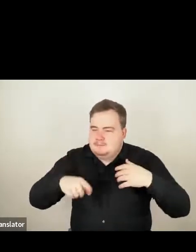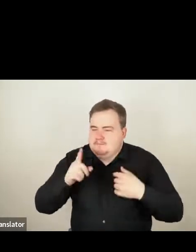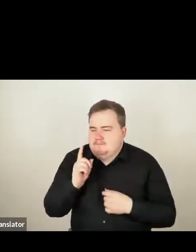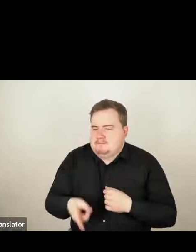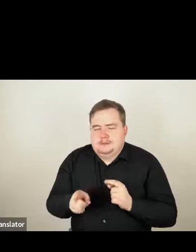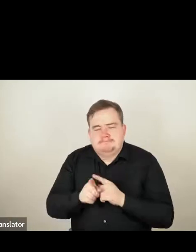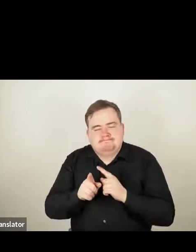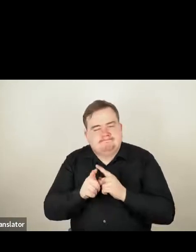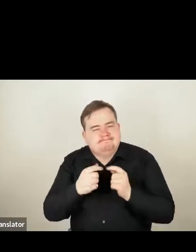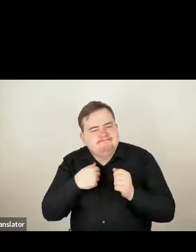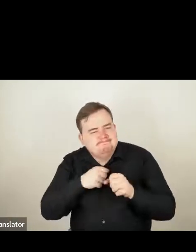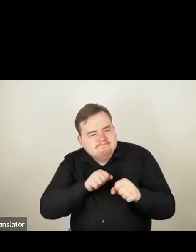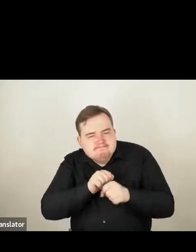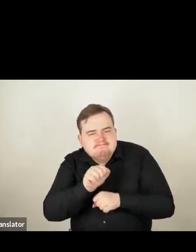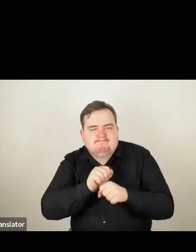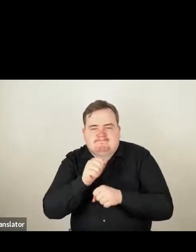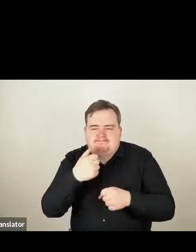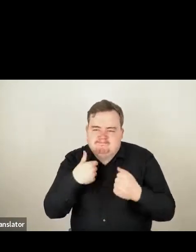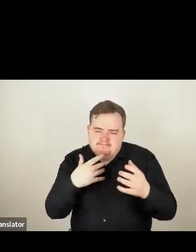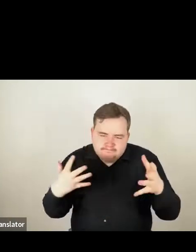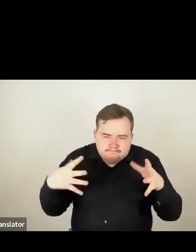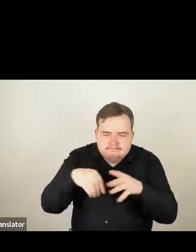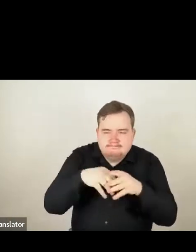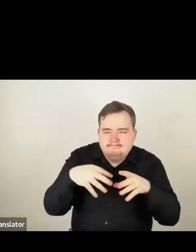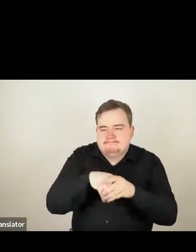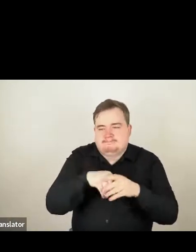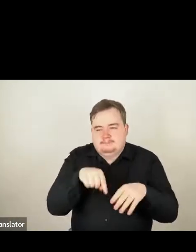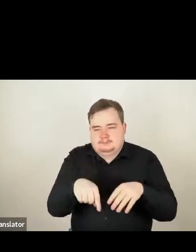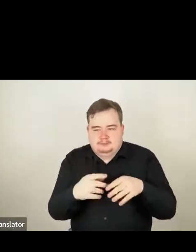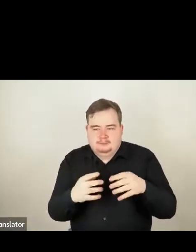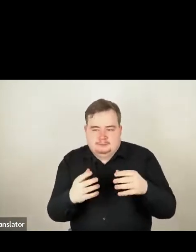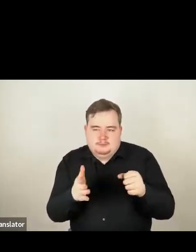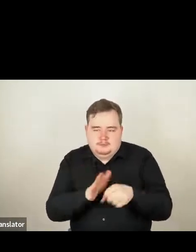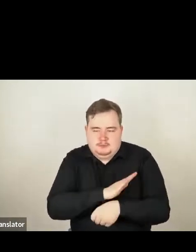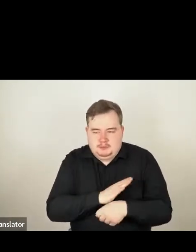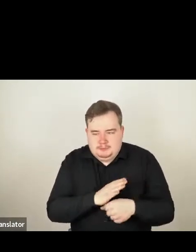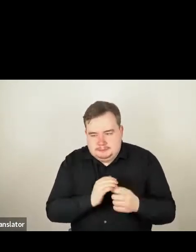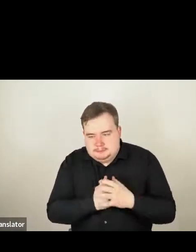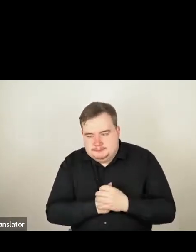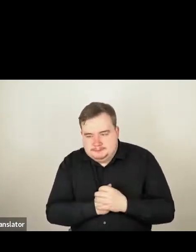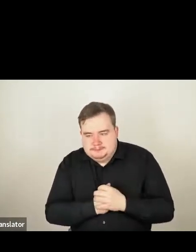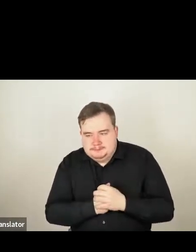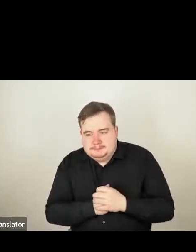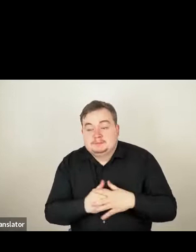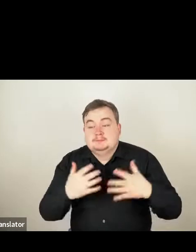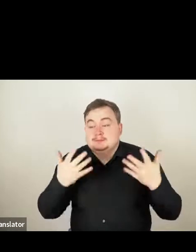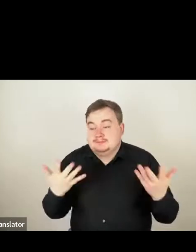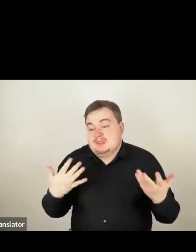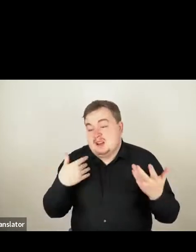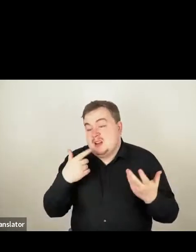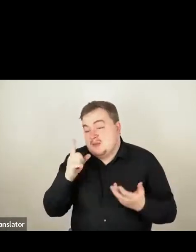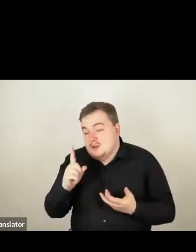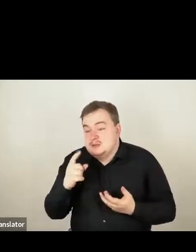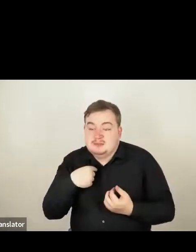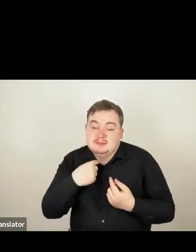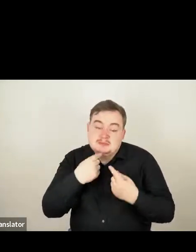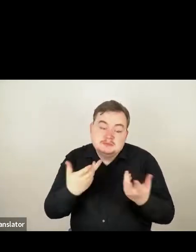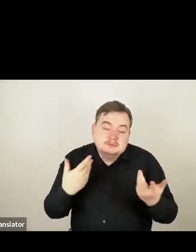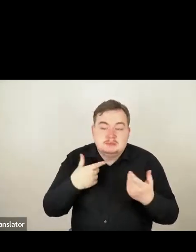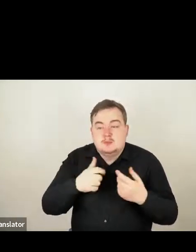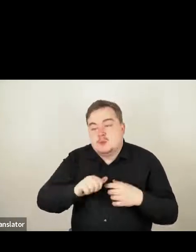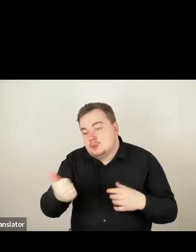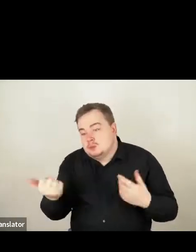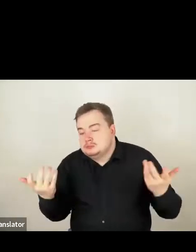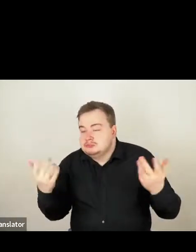get them to think, okay, you're not going to want to have a women's caucus, but maybe you can have other mechanisms for cooperating